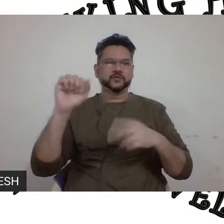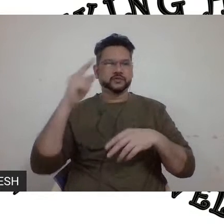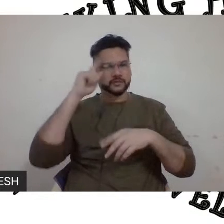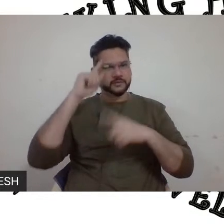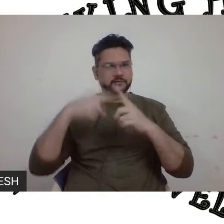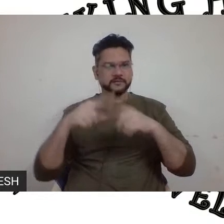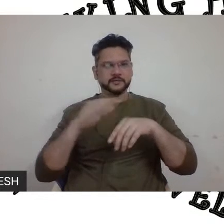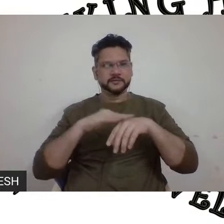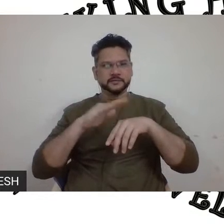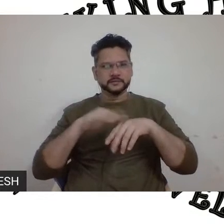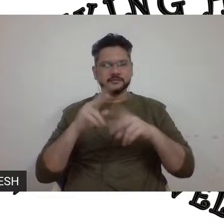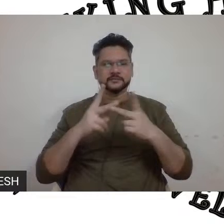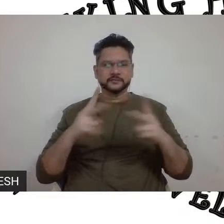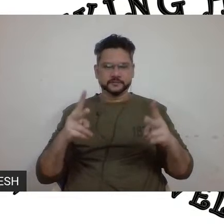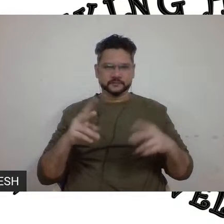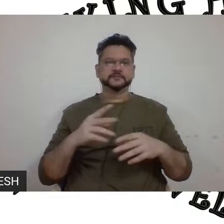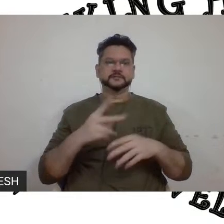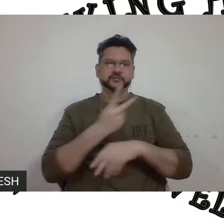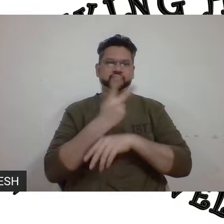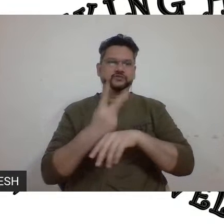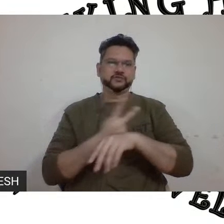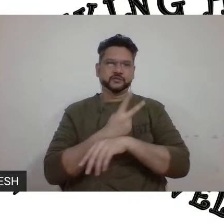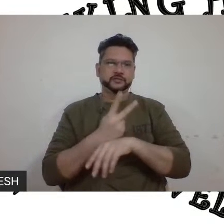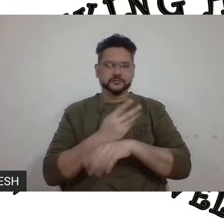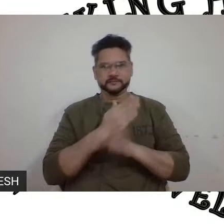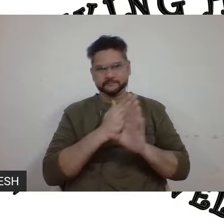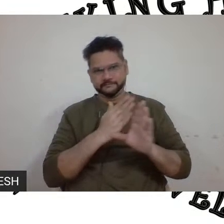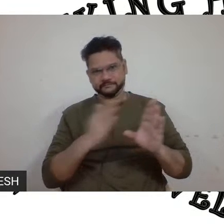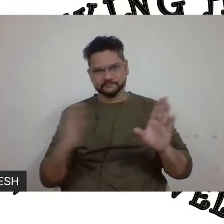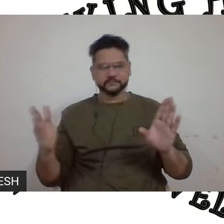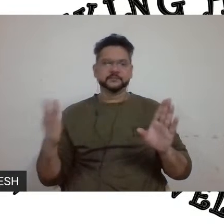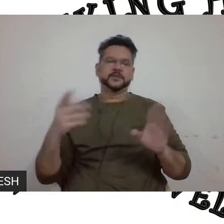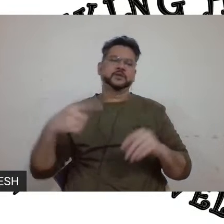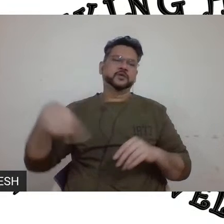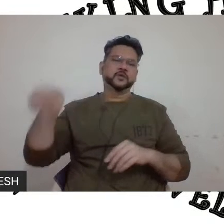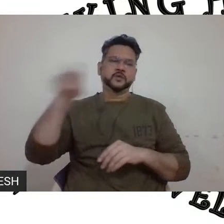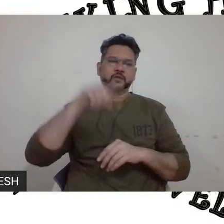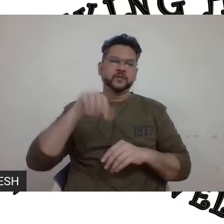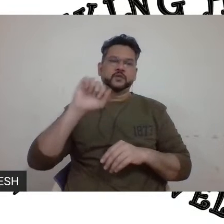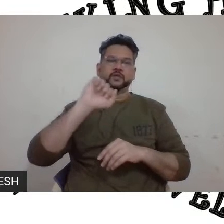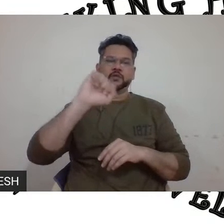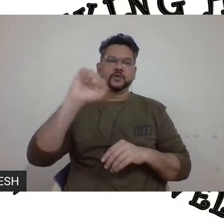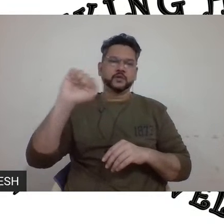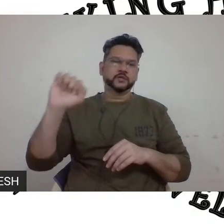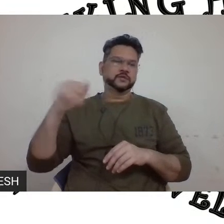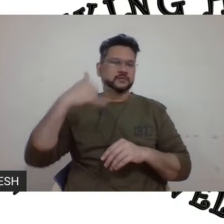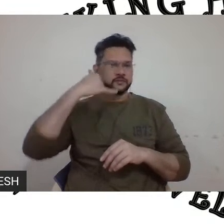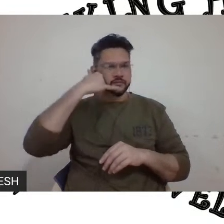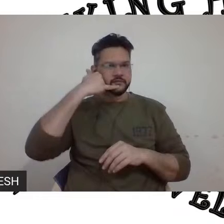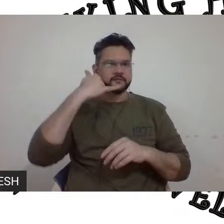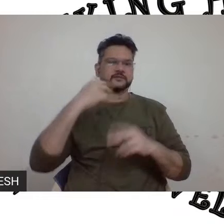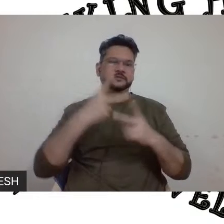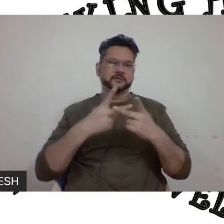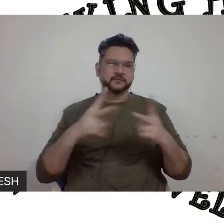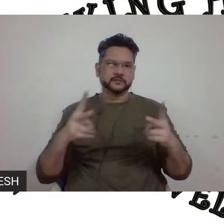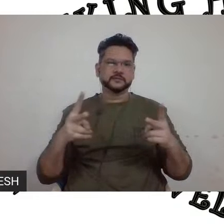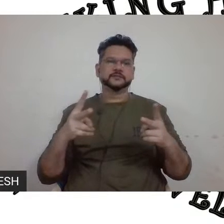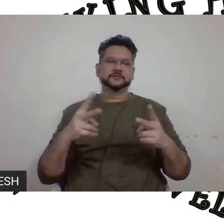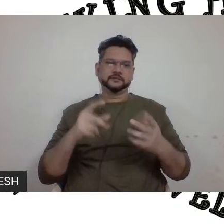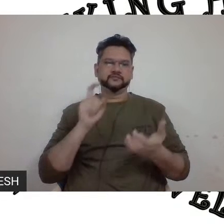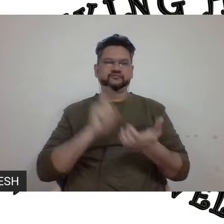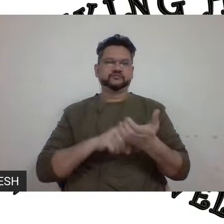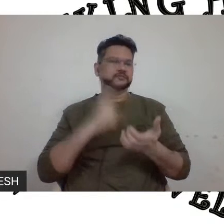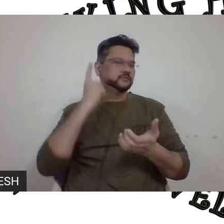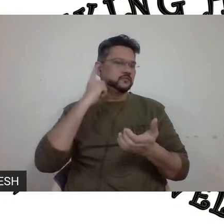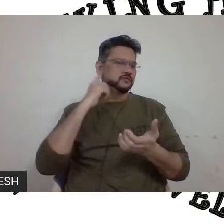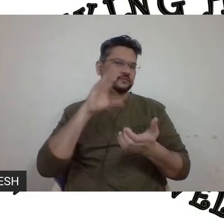During the next 2 hours of this session, you are requested to kindly keep your gadgets, phones, laptops on mute mode and